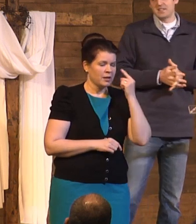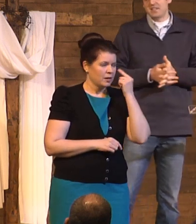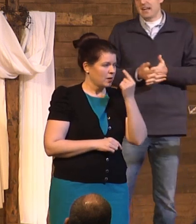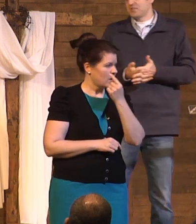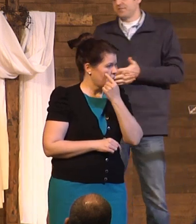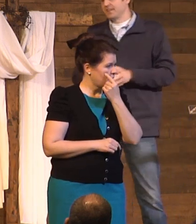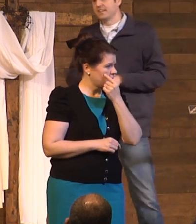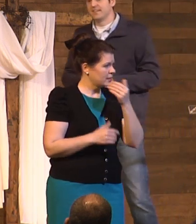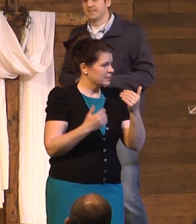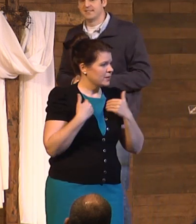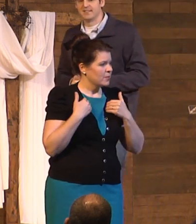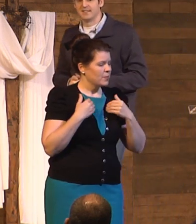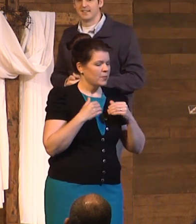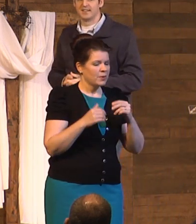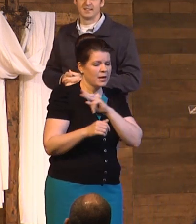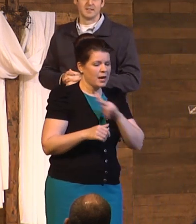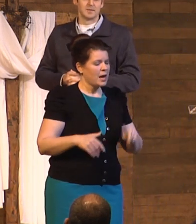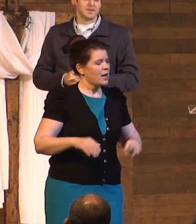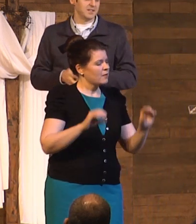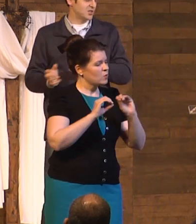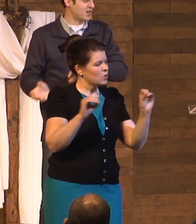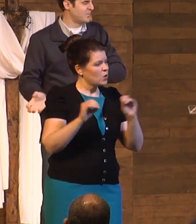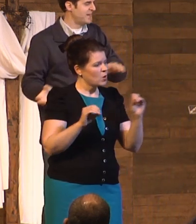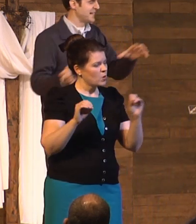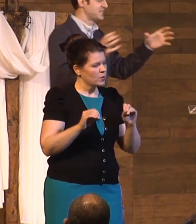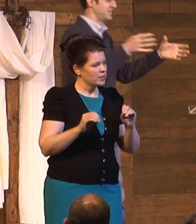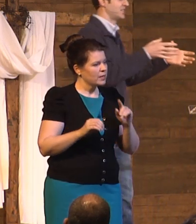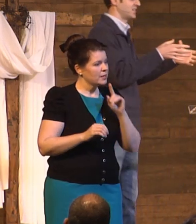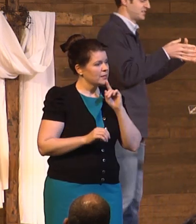And it's catastrophe. And so